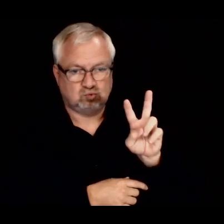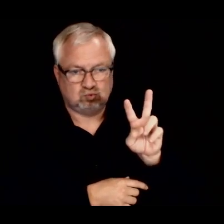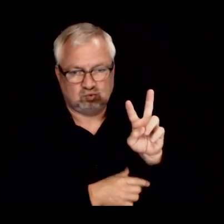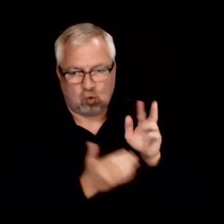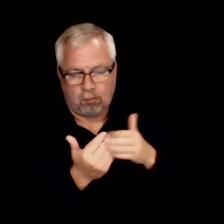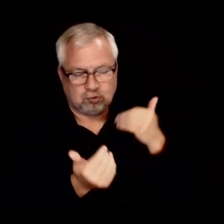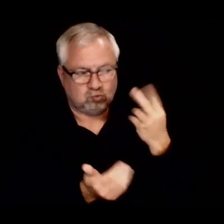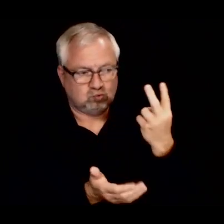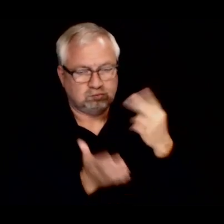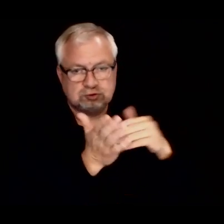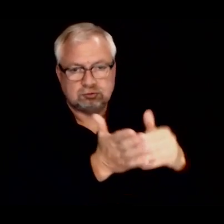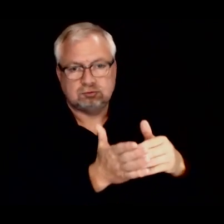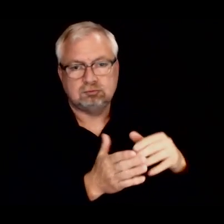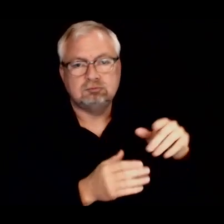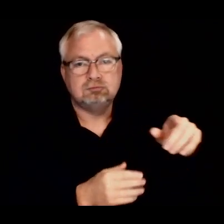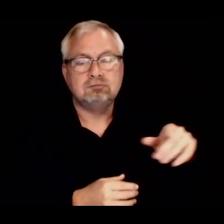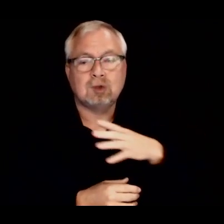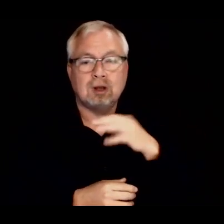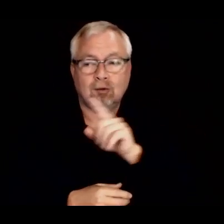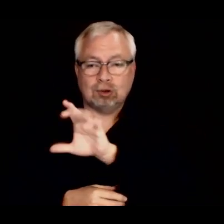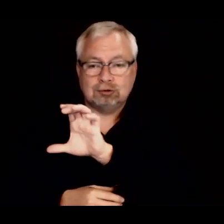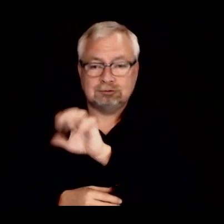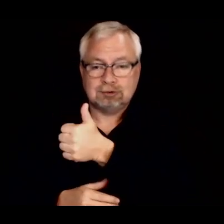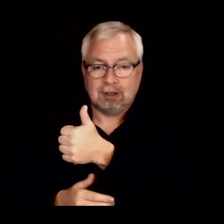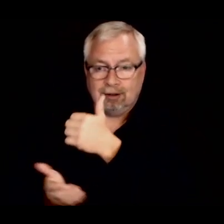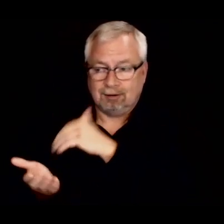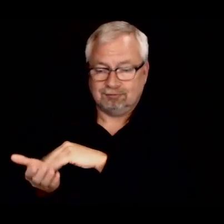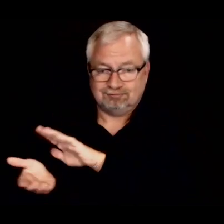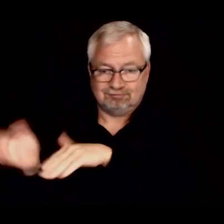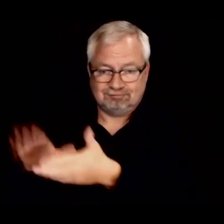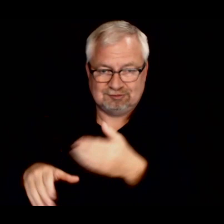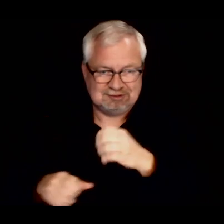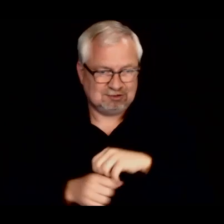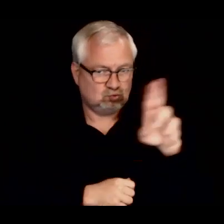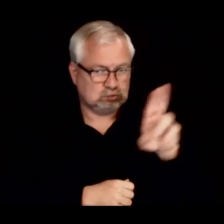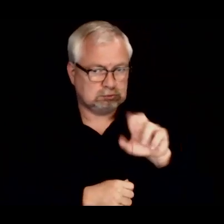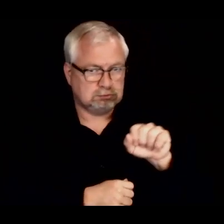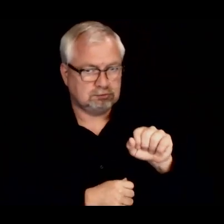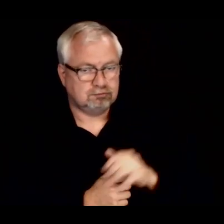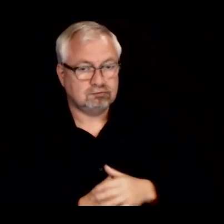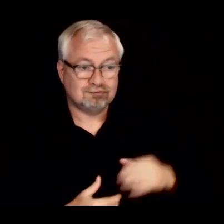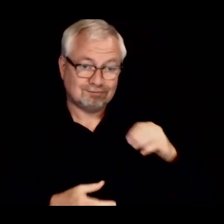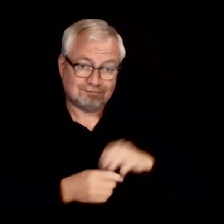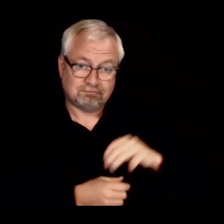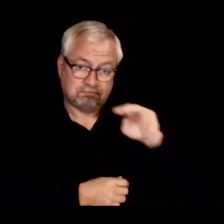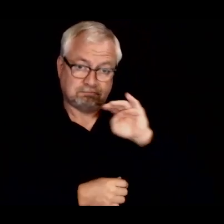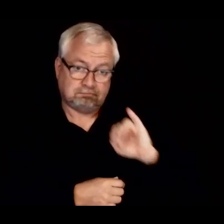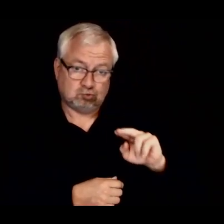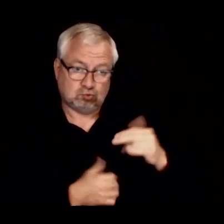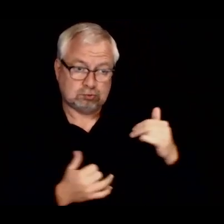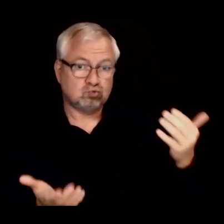110,000 deaths. Here in Minnesota, we are at a new total of 28,224